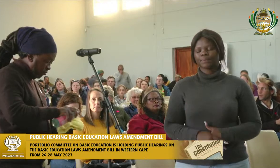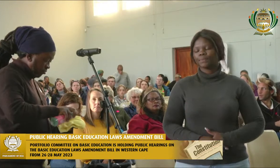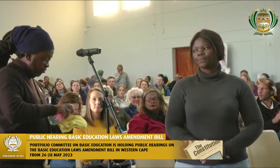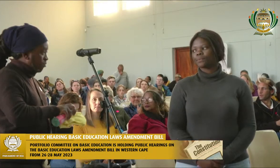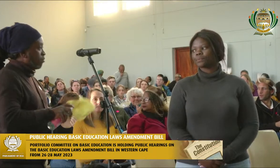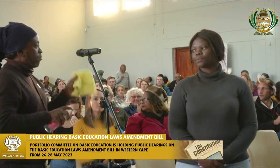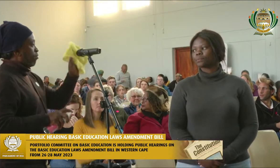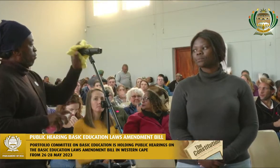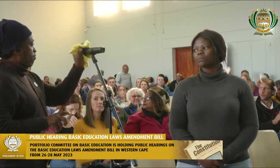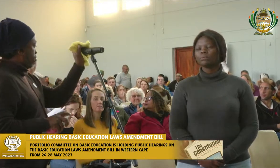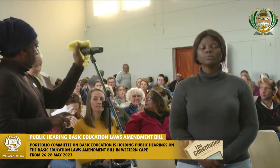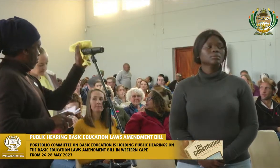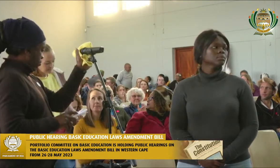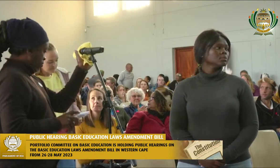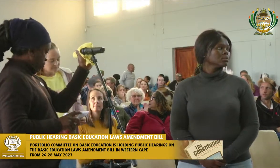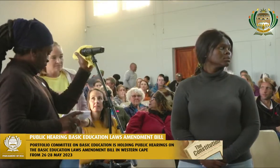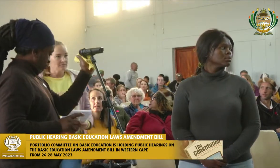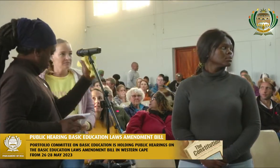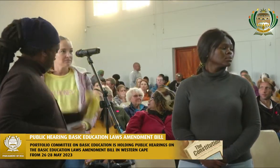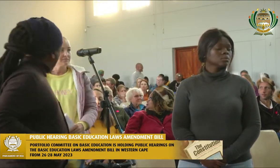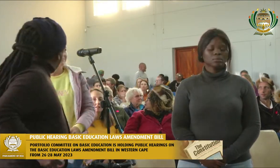Next.